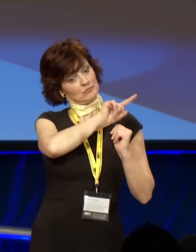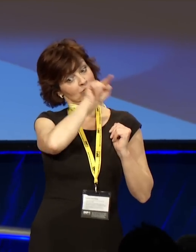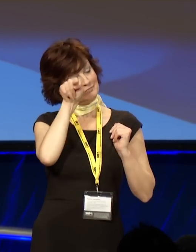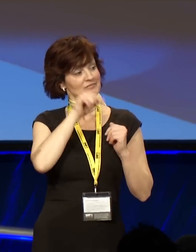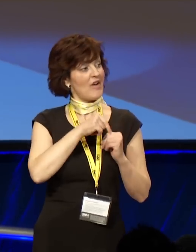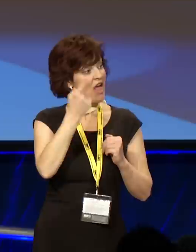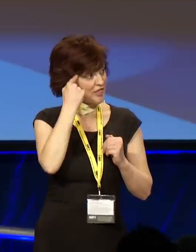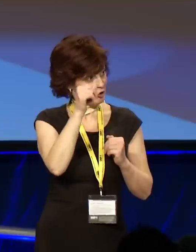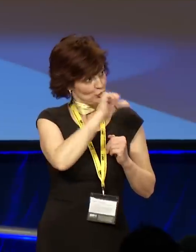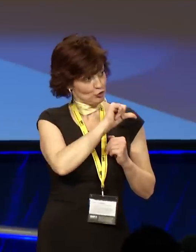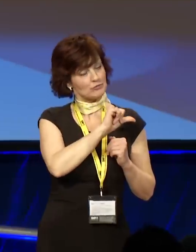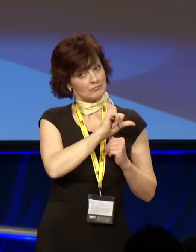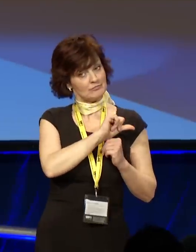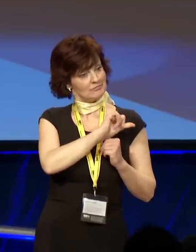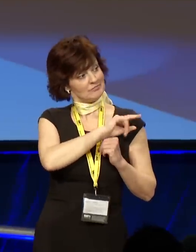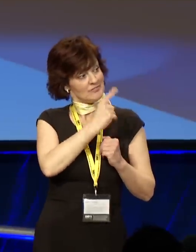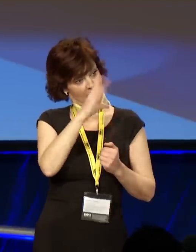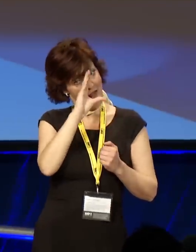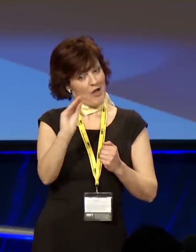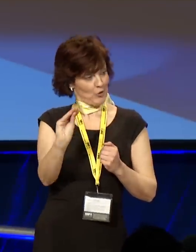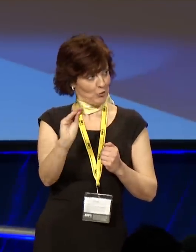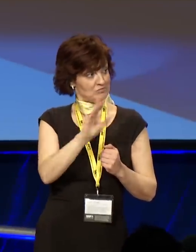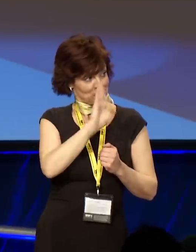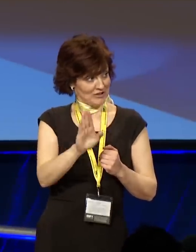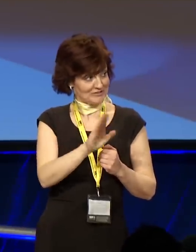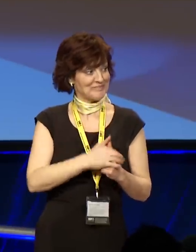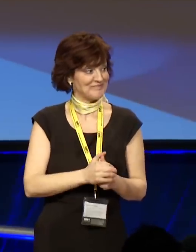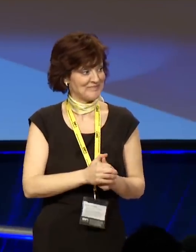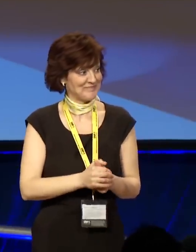suggestion, and I think you should put it to Angela directly.